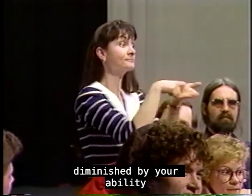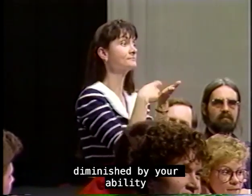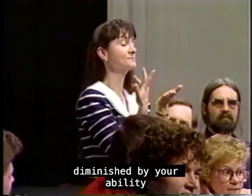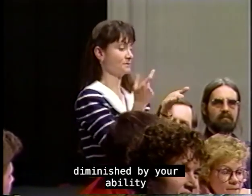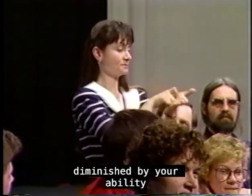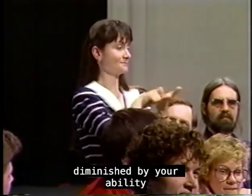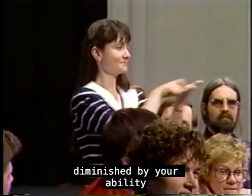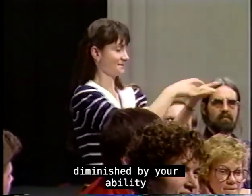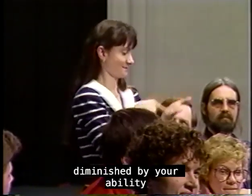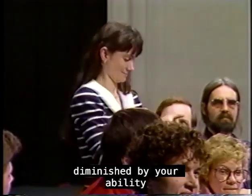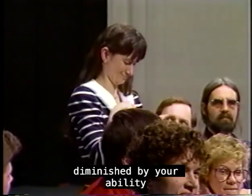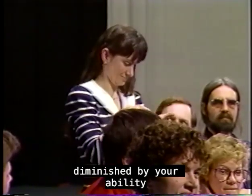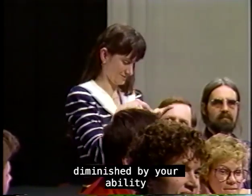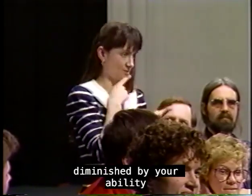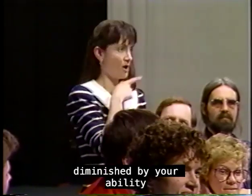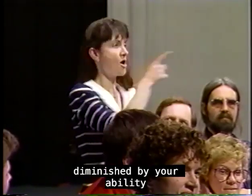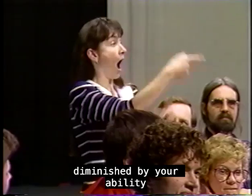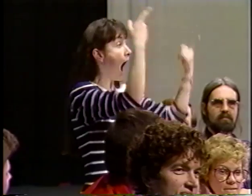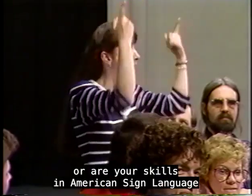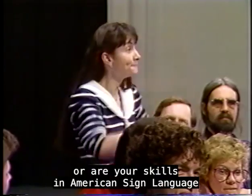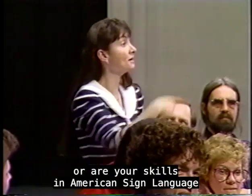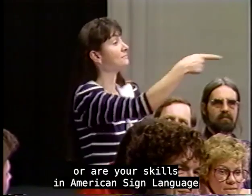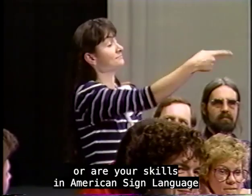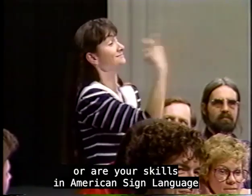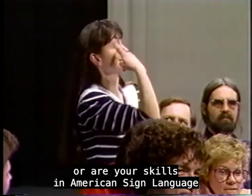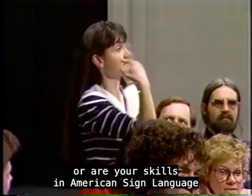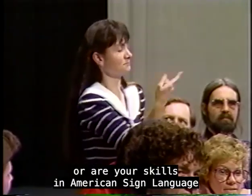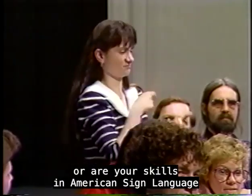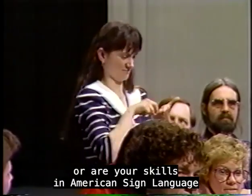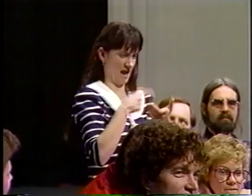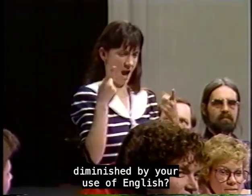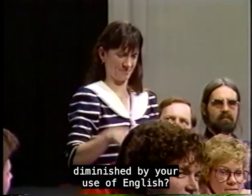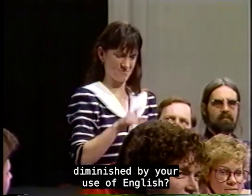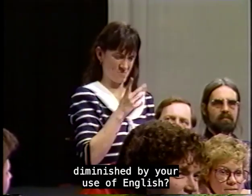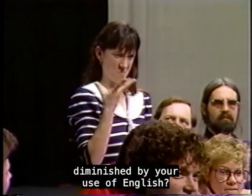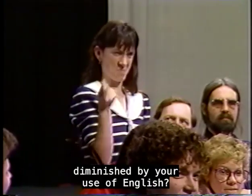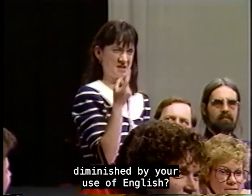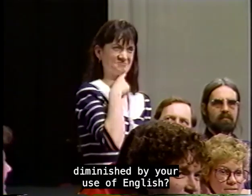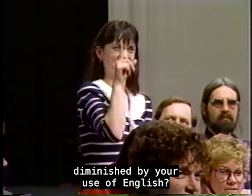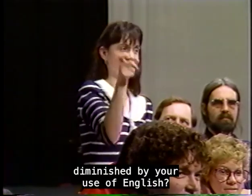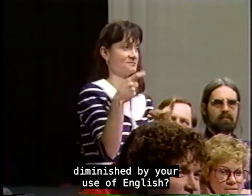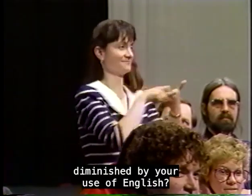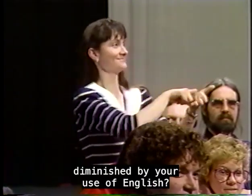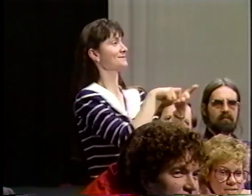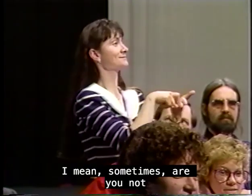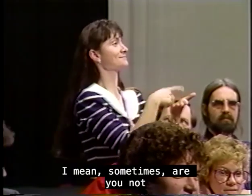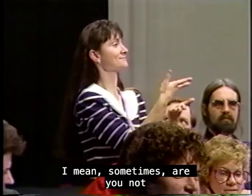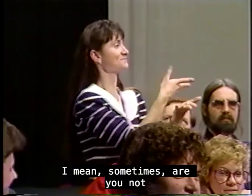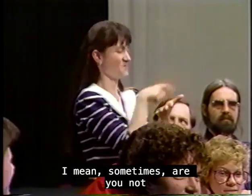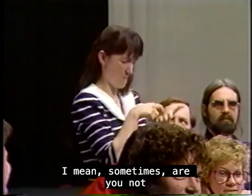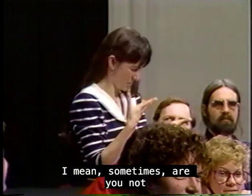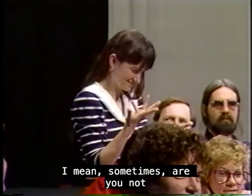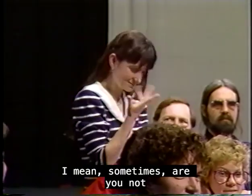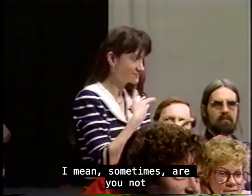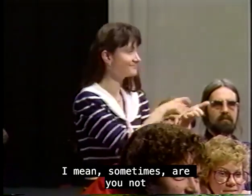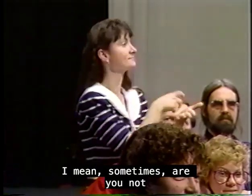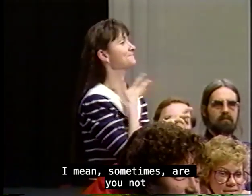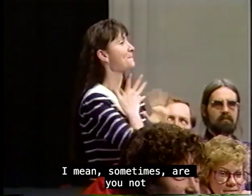by your ability to use American Sign Language, or are your skills in American Sign Language diminished by your use of English? I mean, sometimes are you not able to